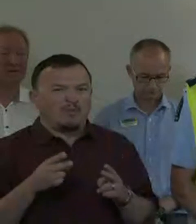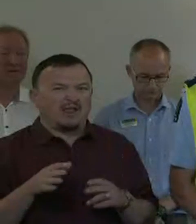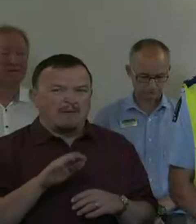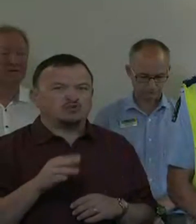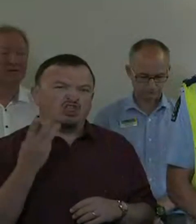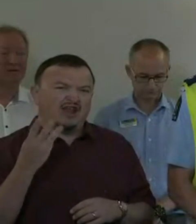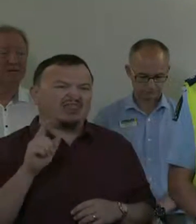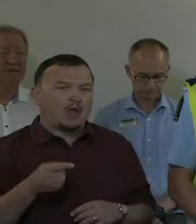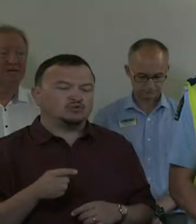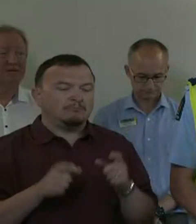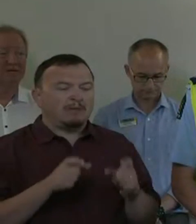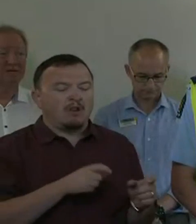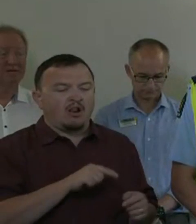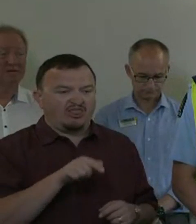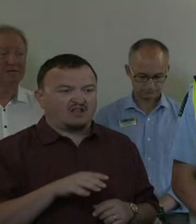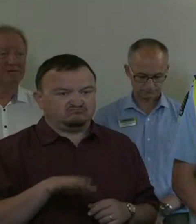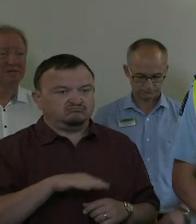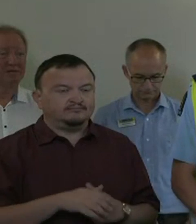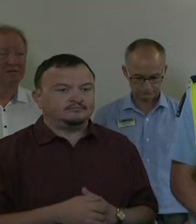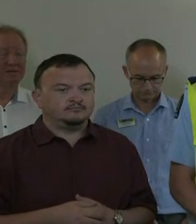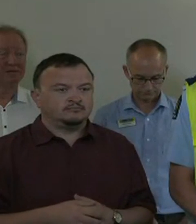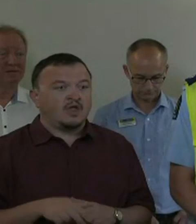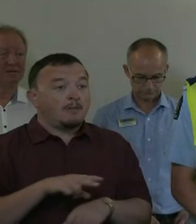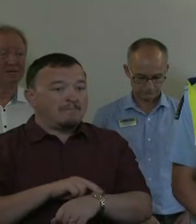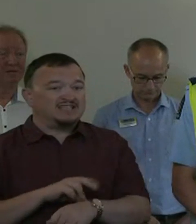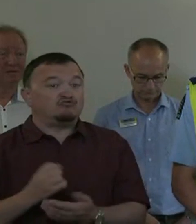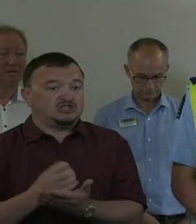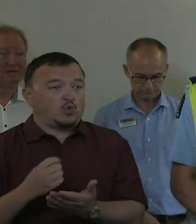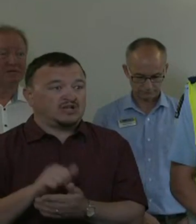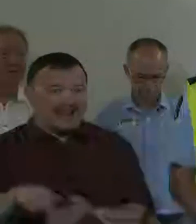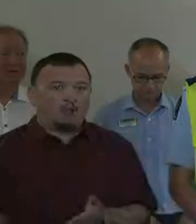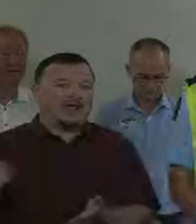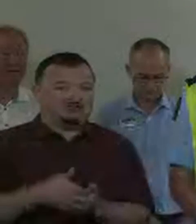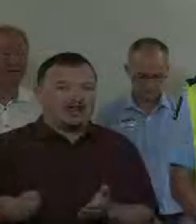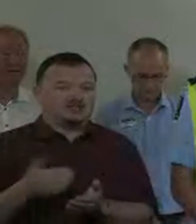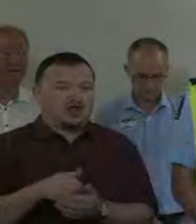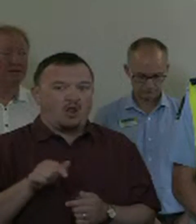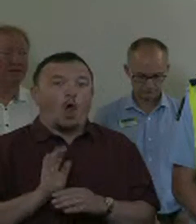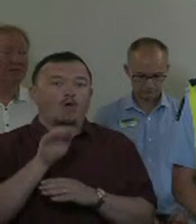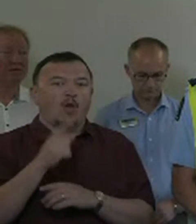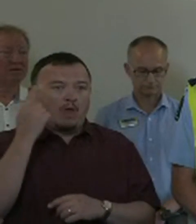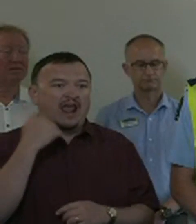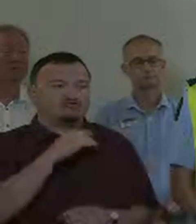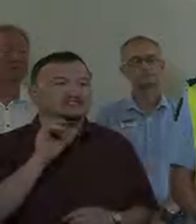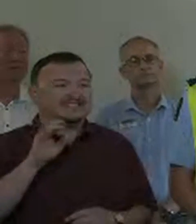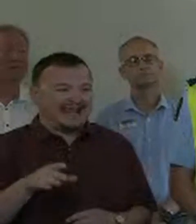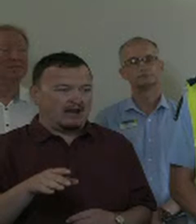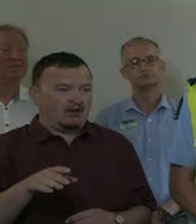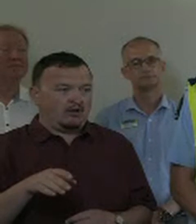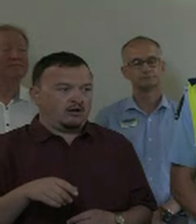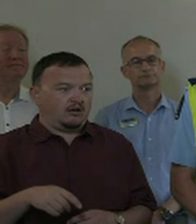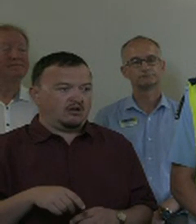residents. Police resourcing has been increased. There are now over 110 police staff from outside of